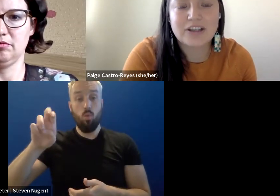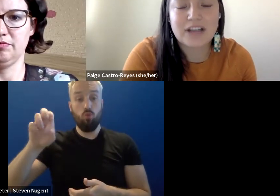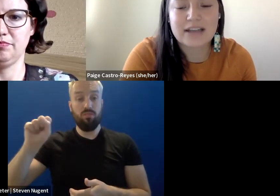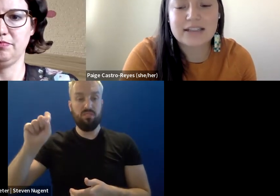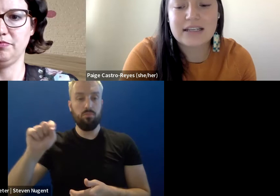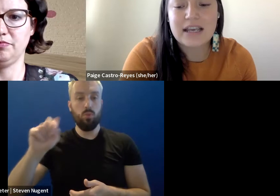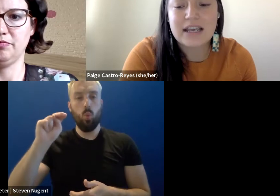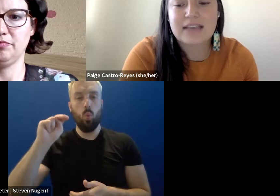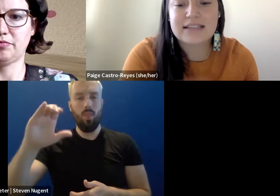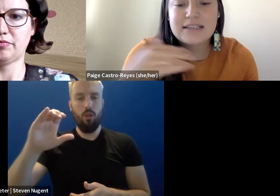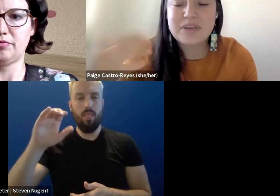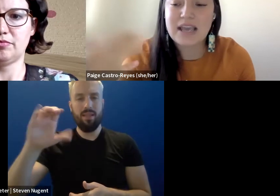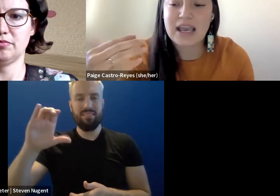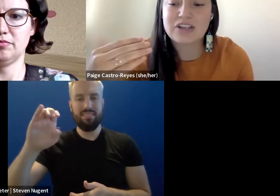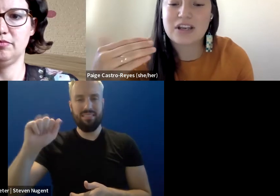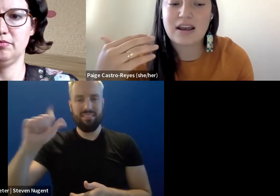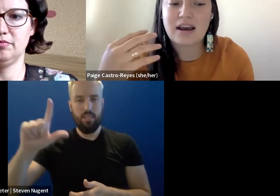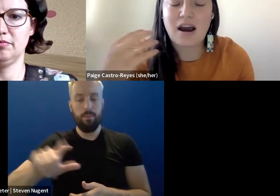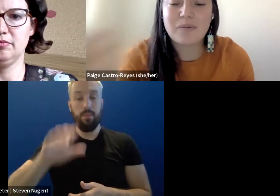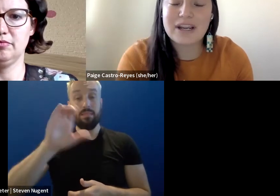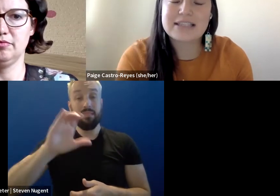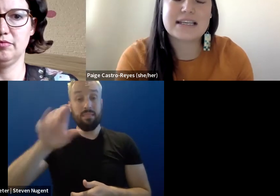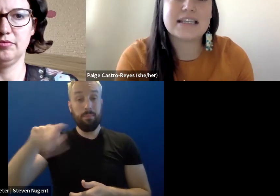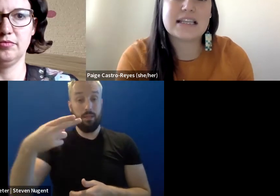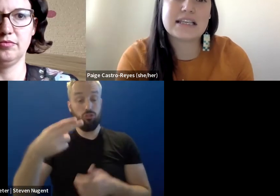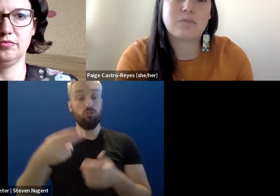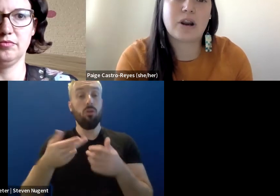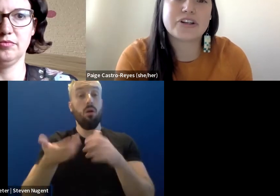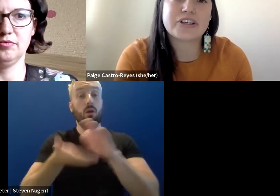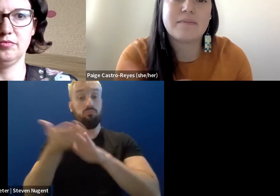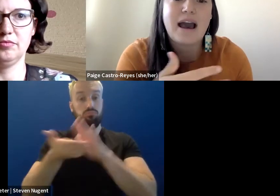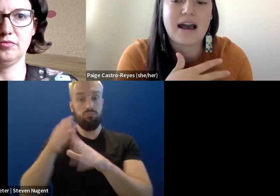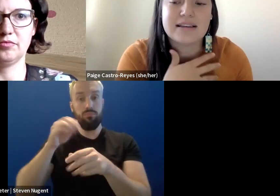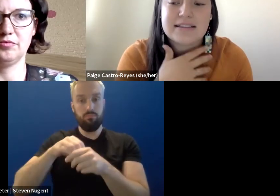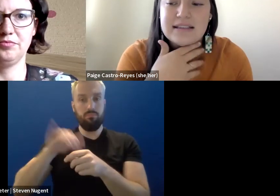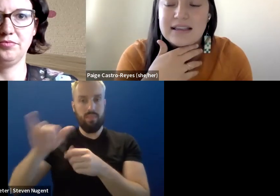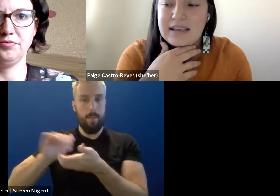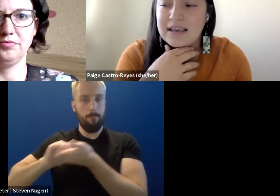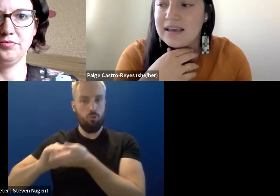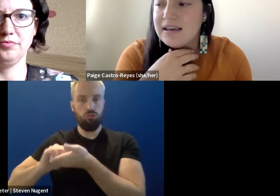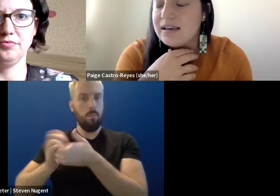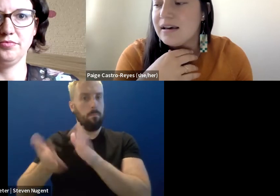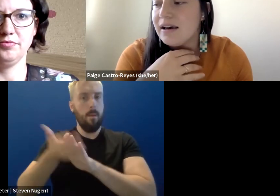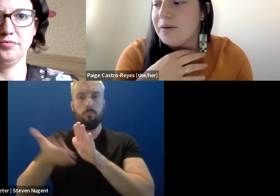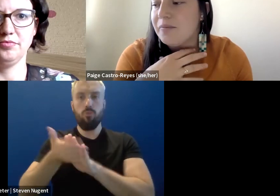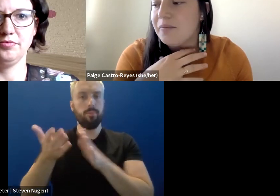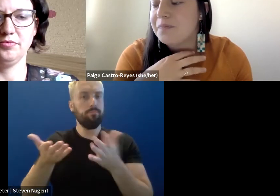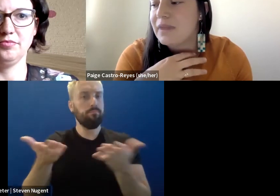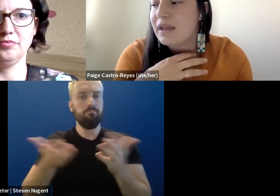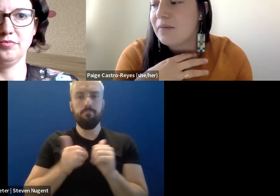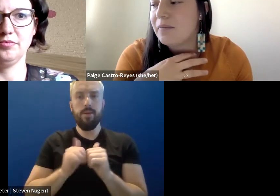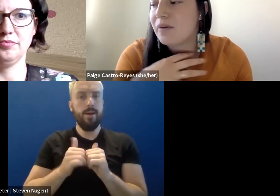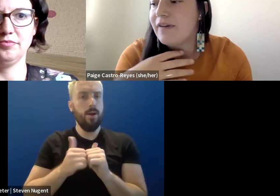CEAL project. CCPH operates in this partnership as the